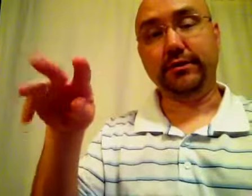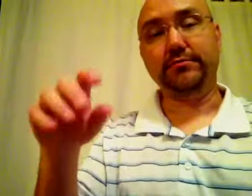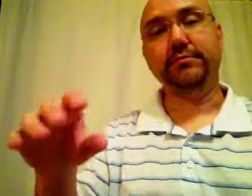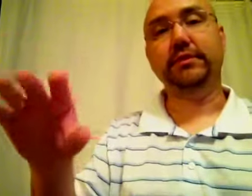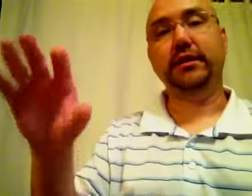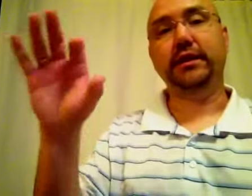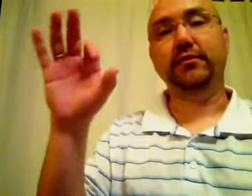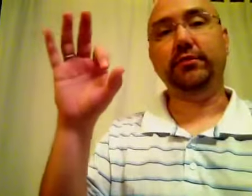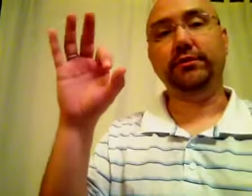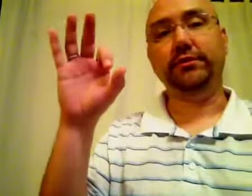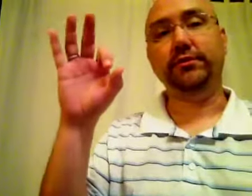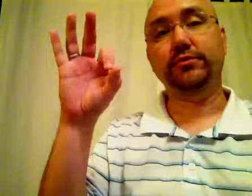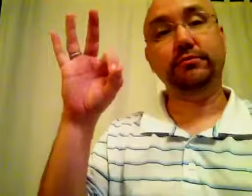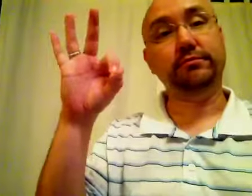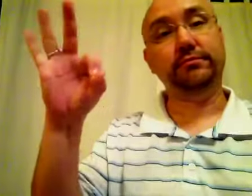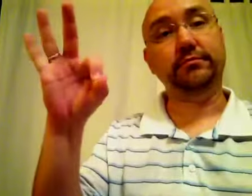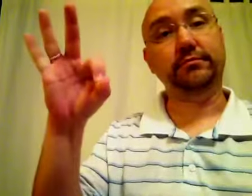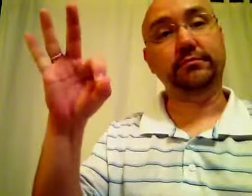you, and we'll do